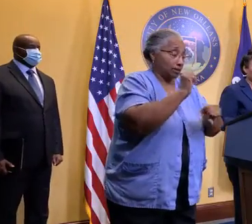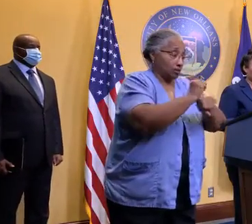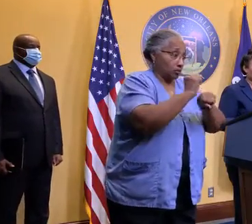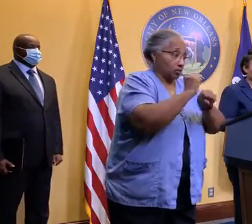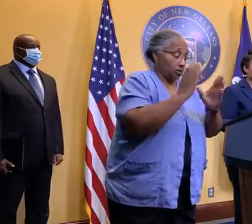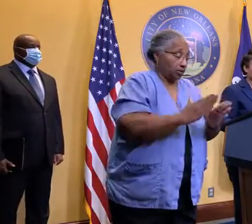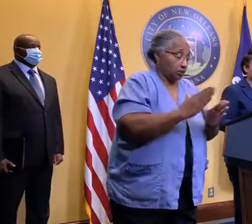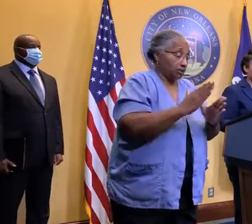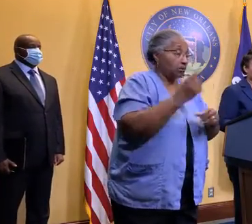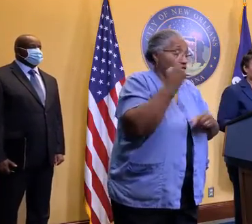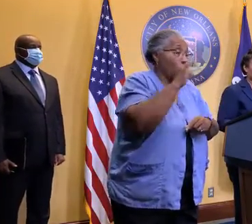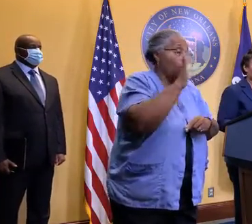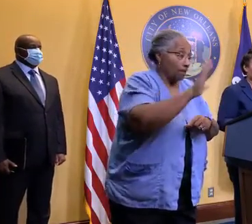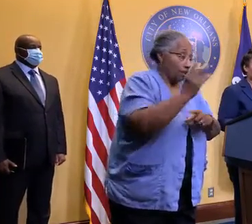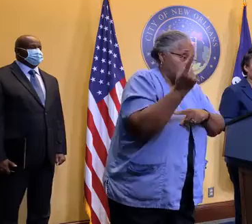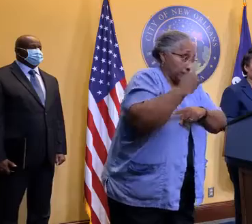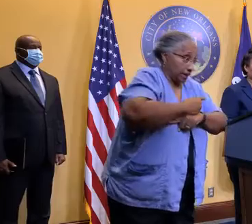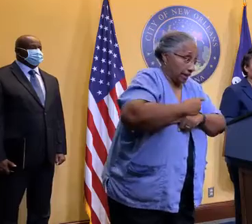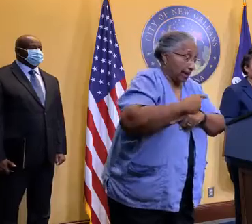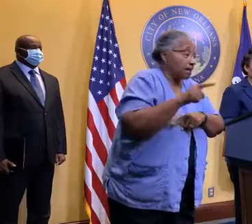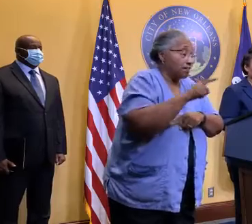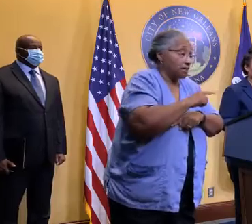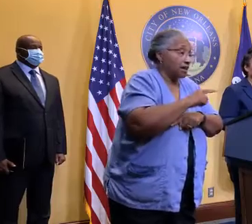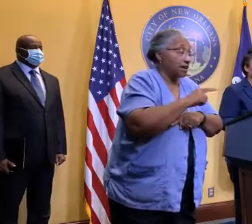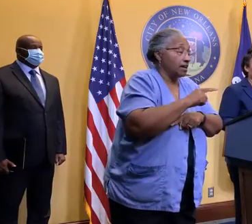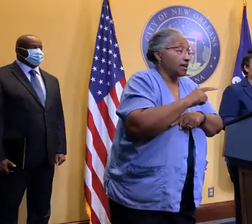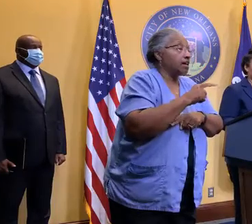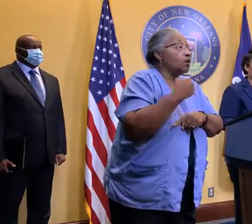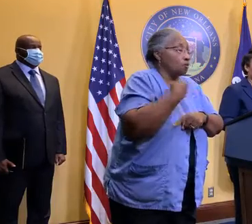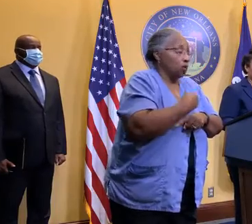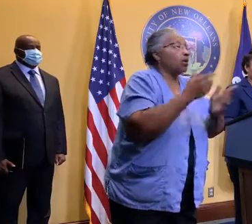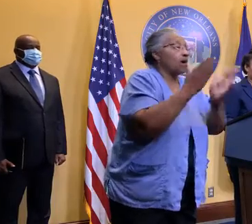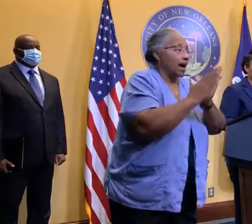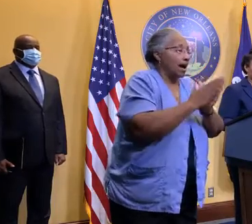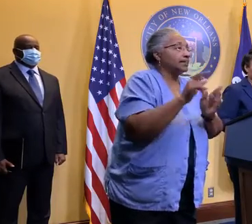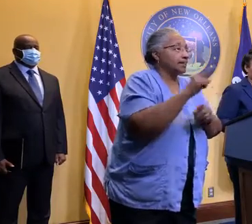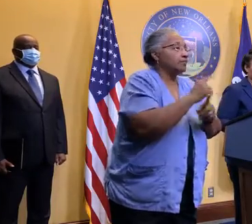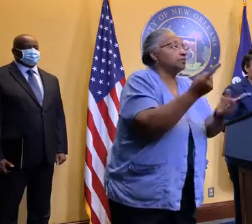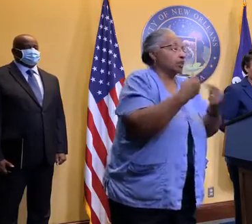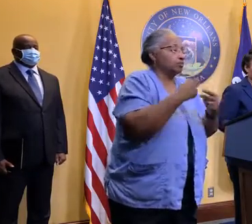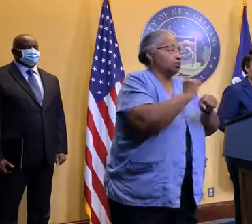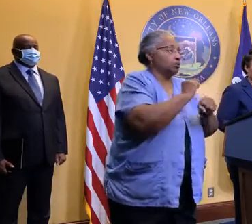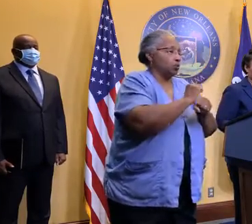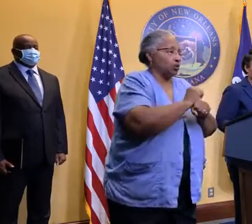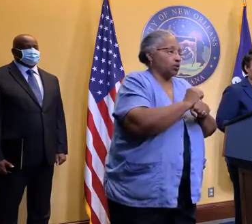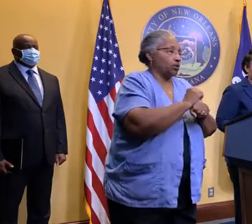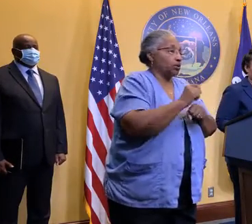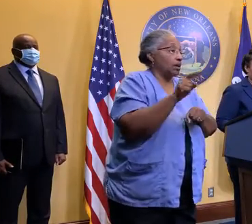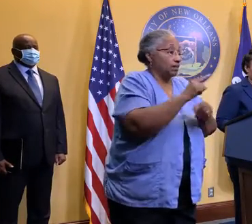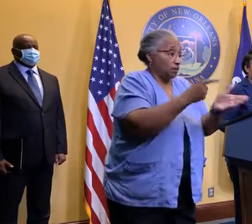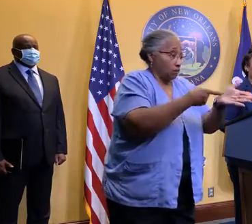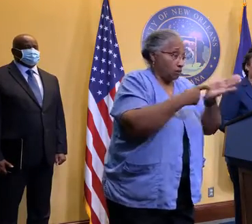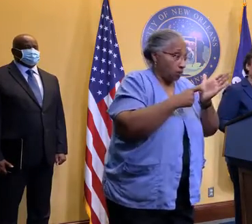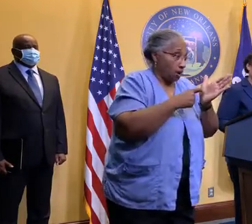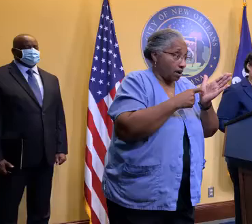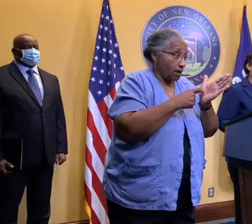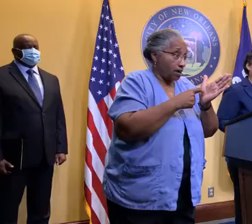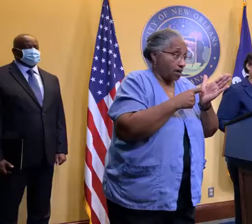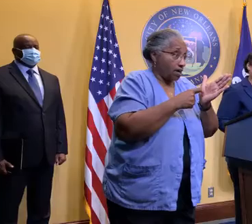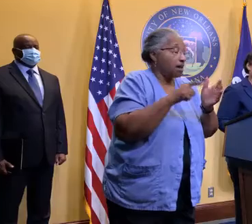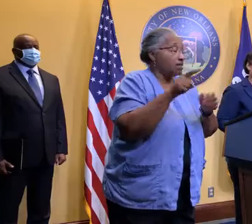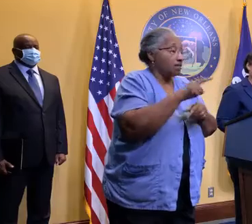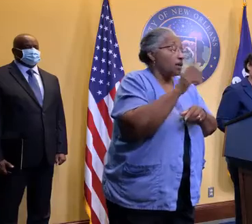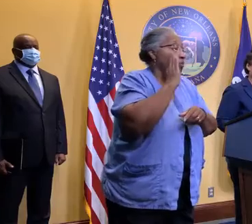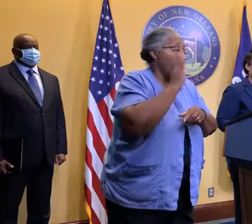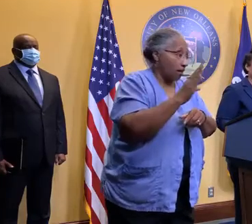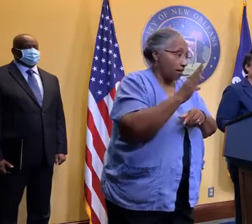employees on their furlough day, they will be requested to show up for work. And they're mandated to take a furlough day? They will take